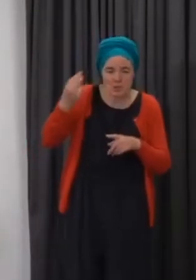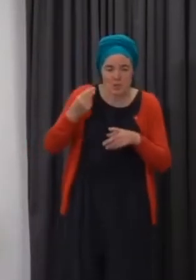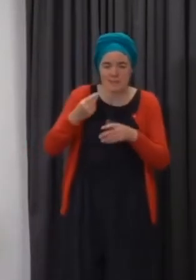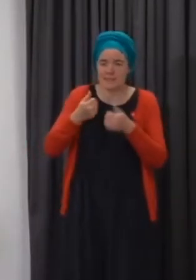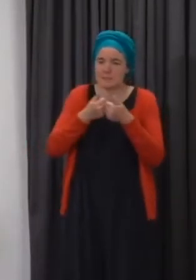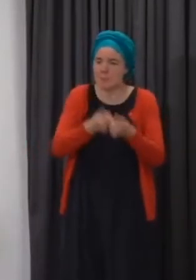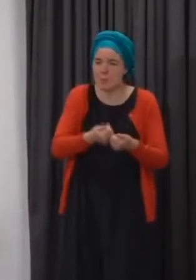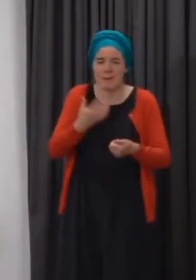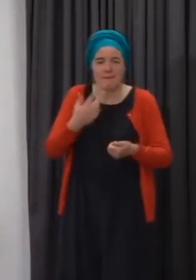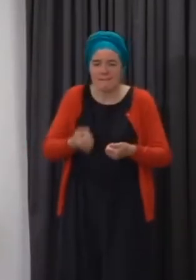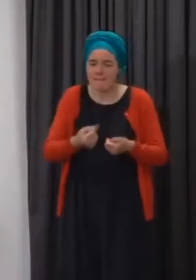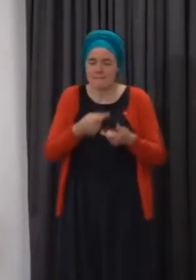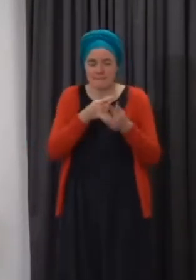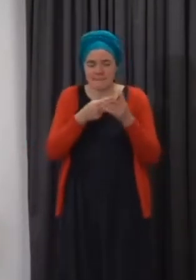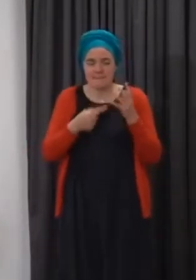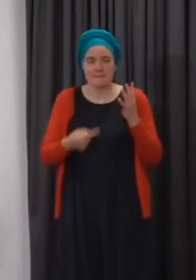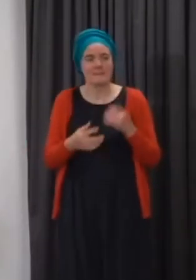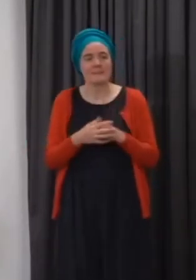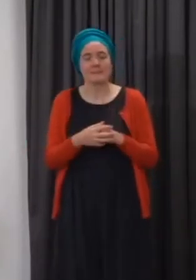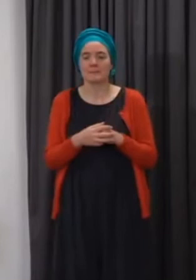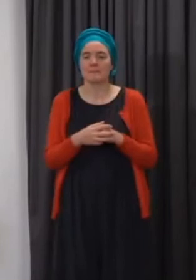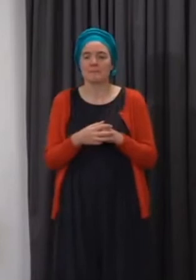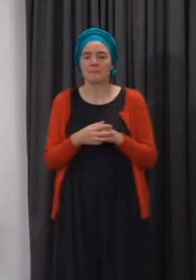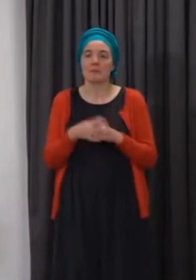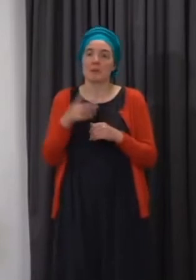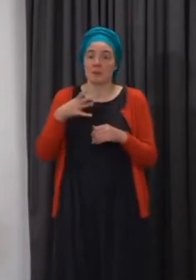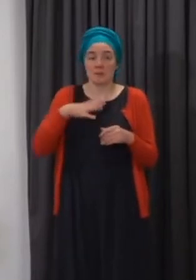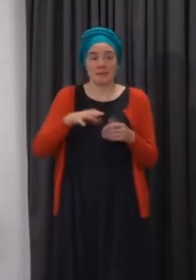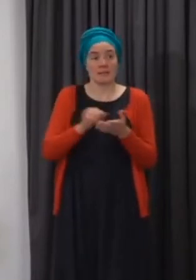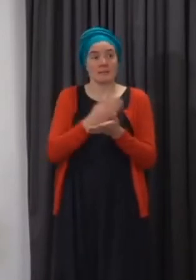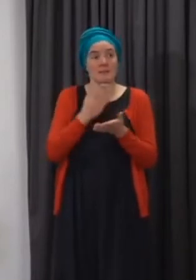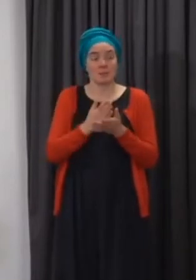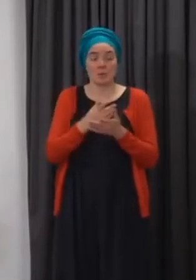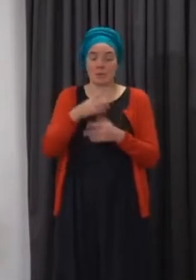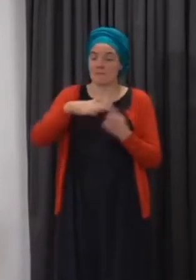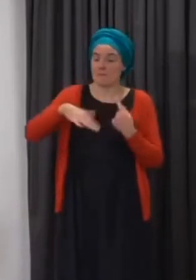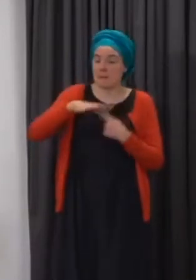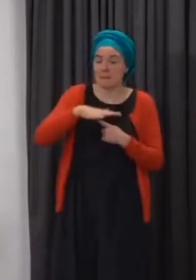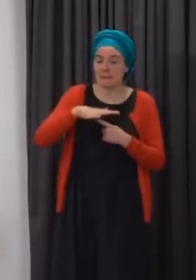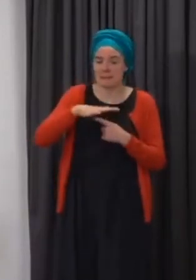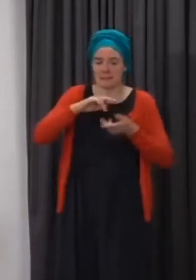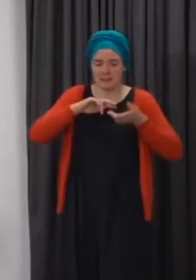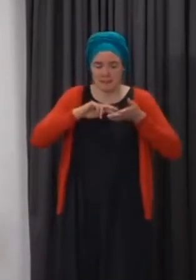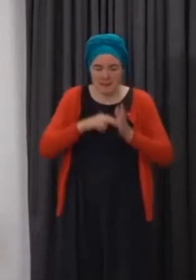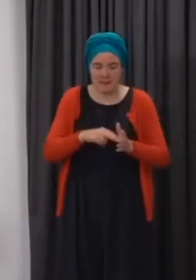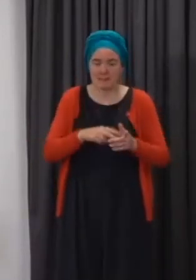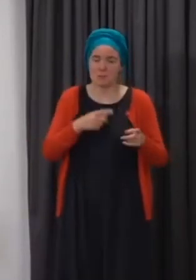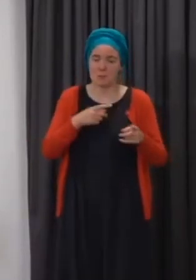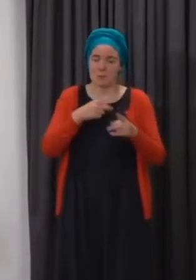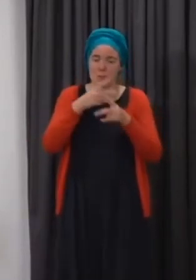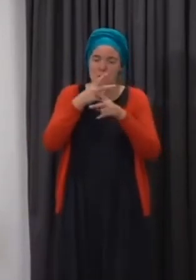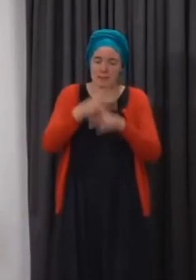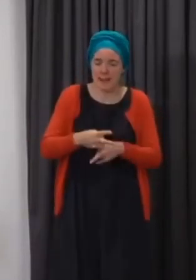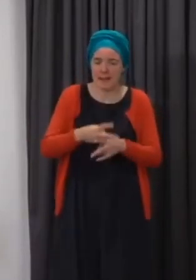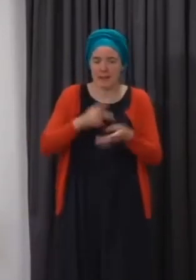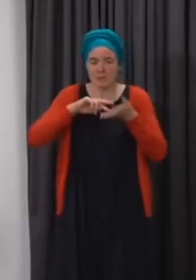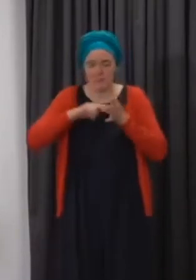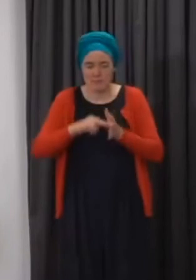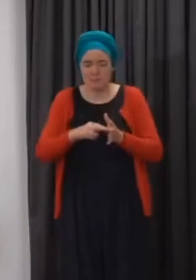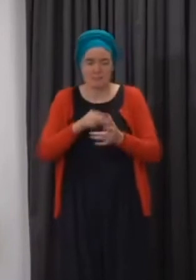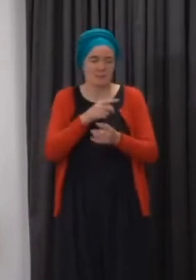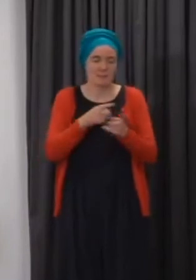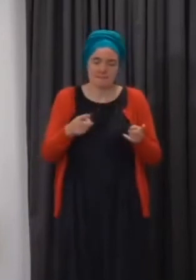really important to make sure that that family arrangements and certainly care arrangements need to feel that they are properly part of that